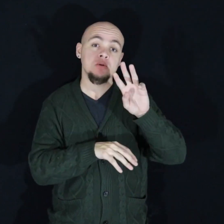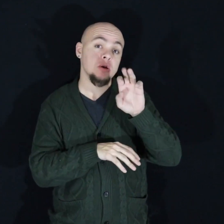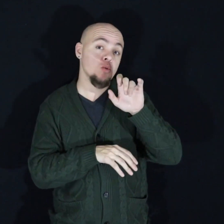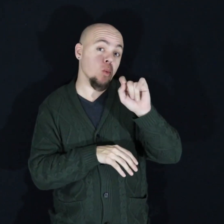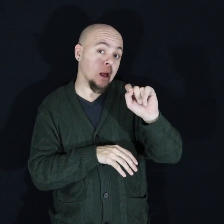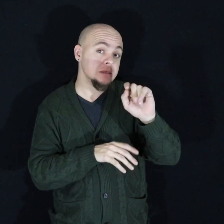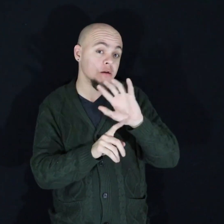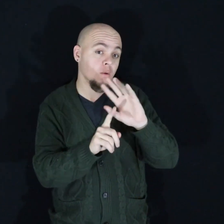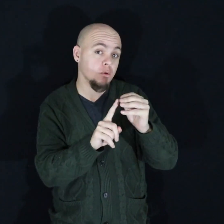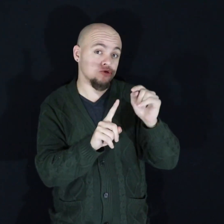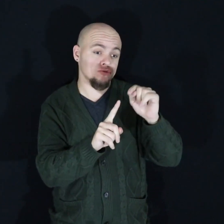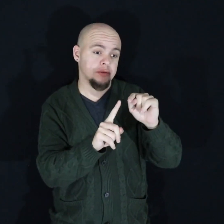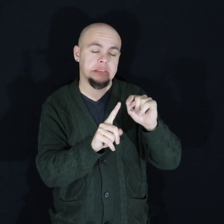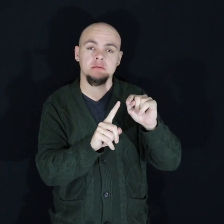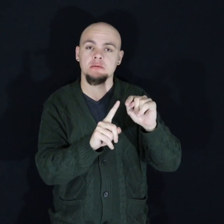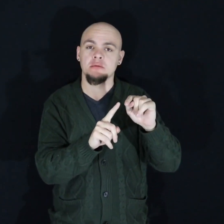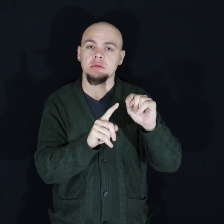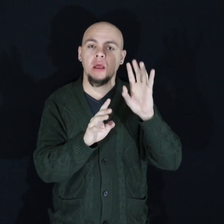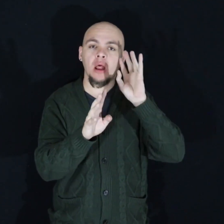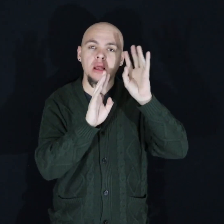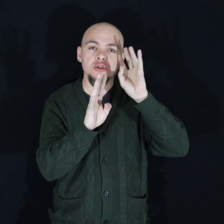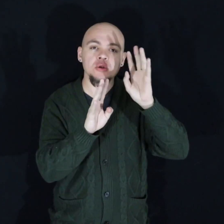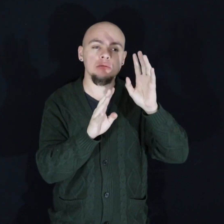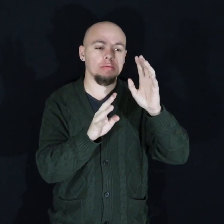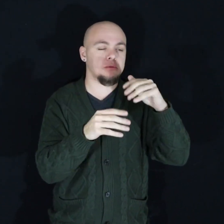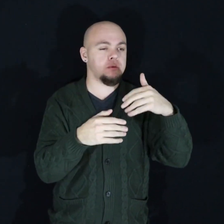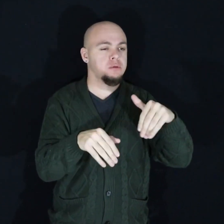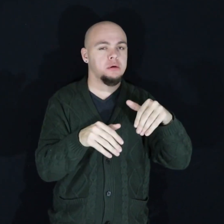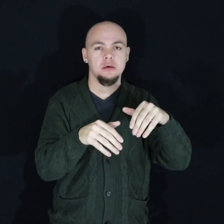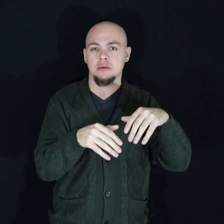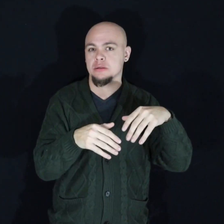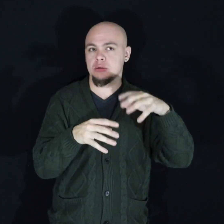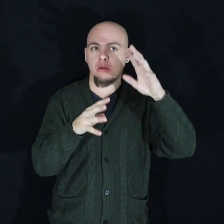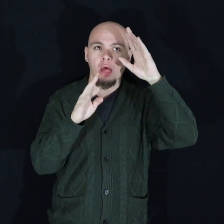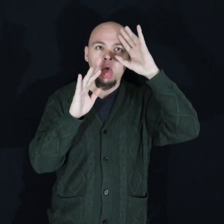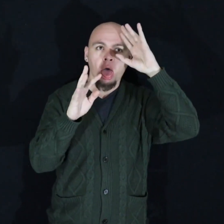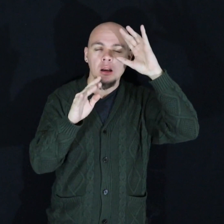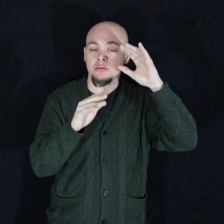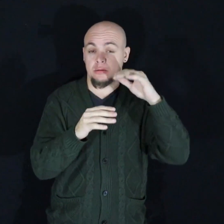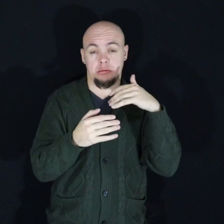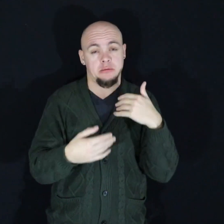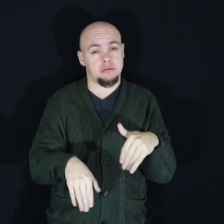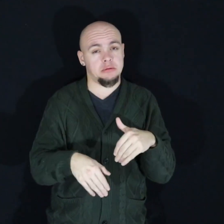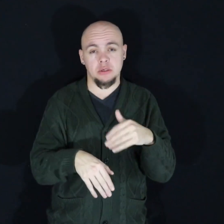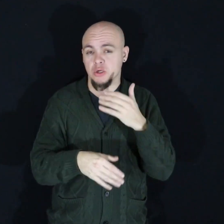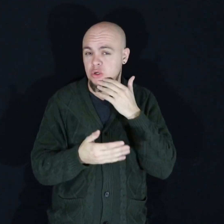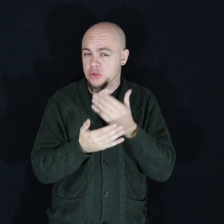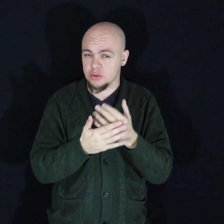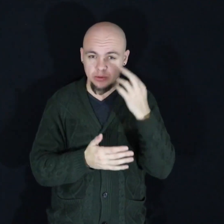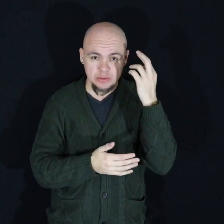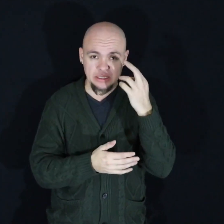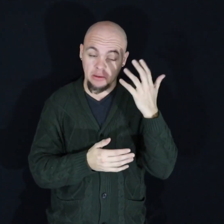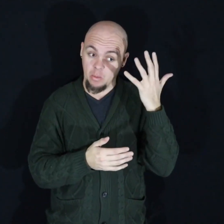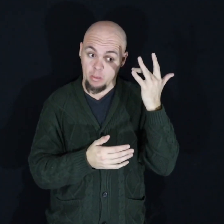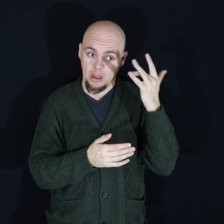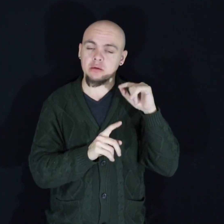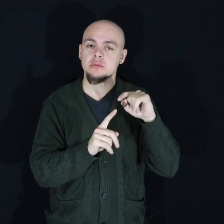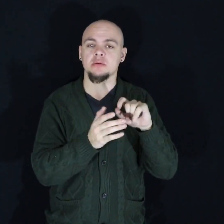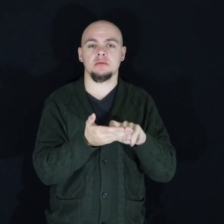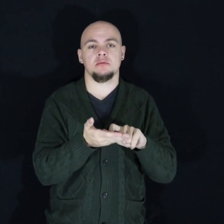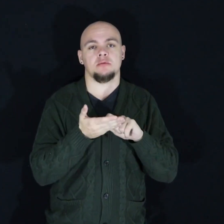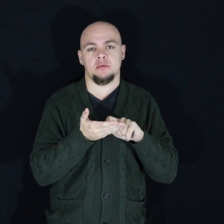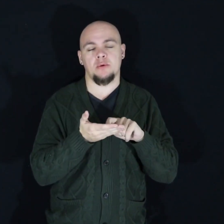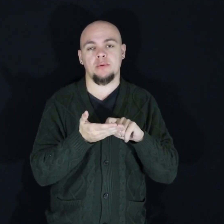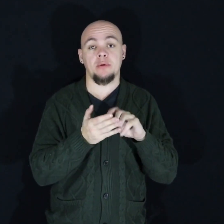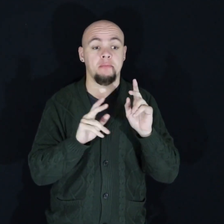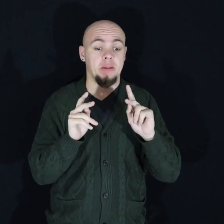is a culture that's steeped in ingenuity and creativity, and for good reason, because it's by necessity. For those of